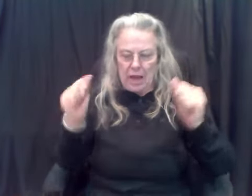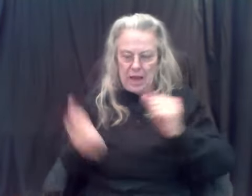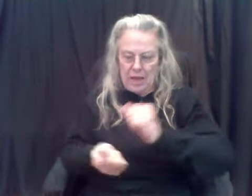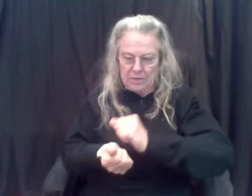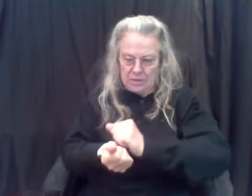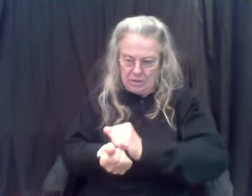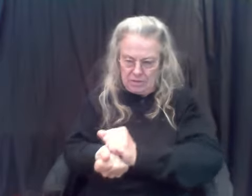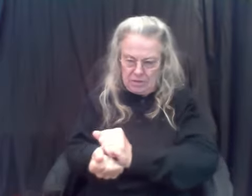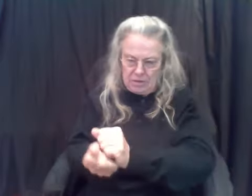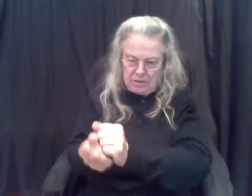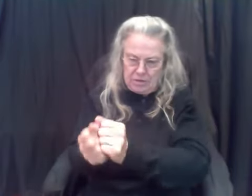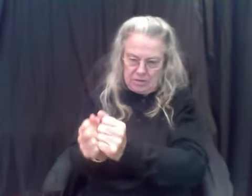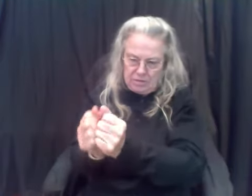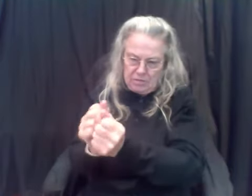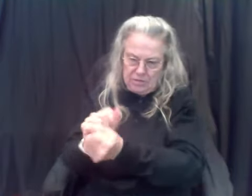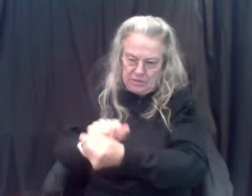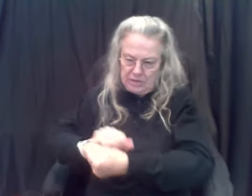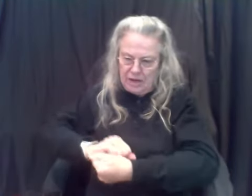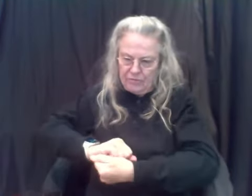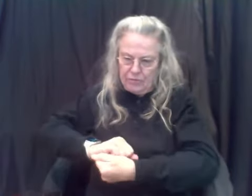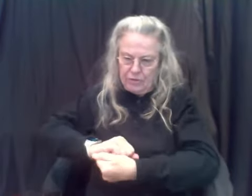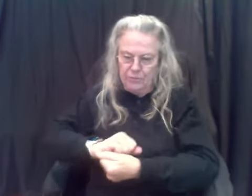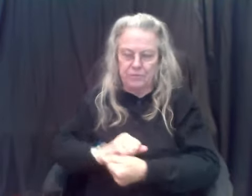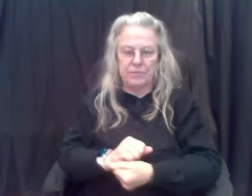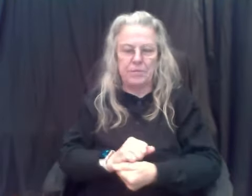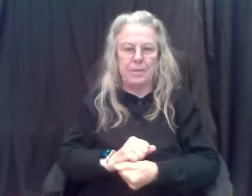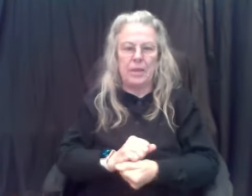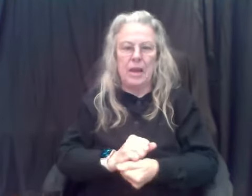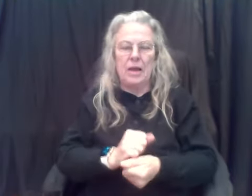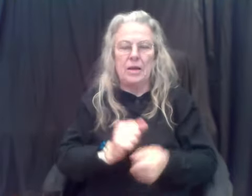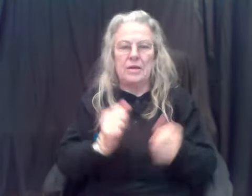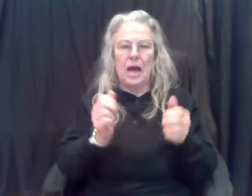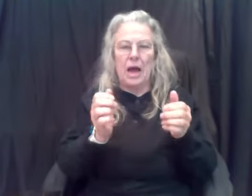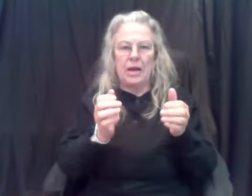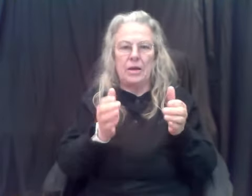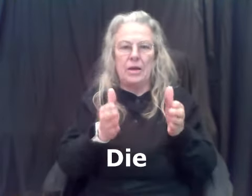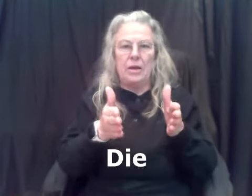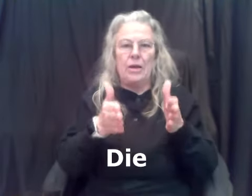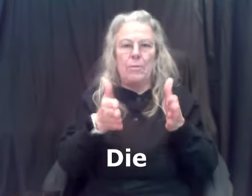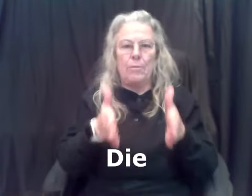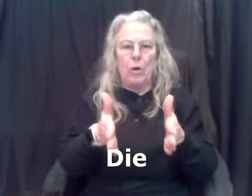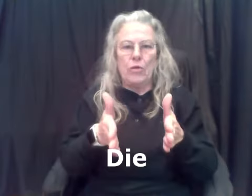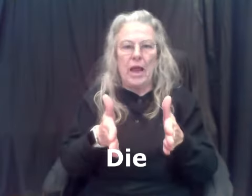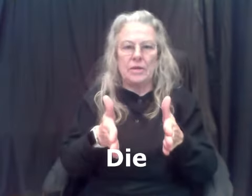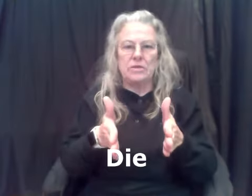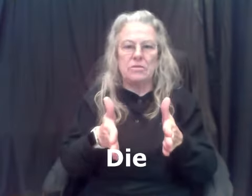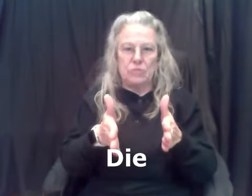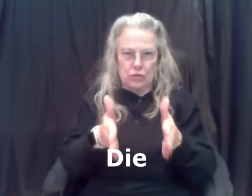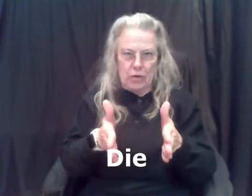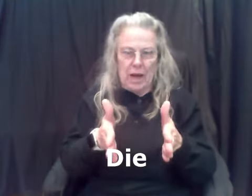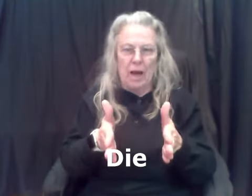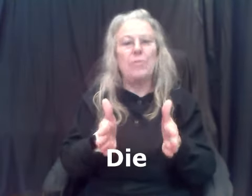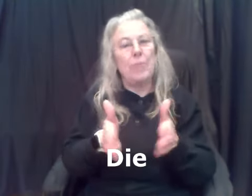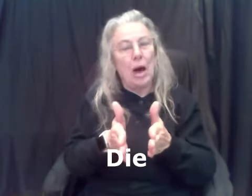hands suffered died both hands straight out palms